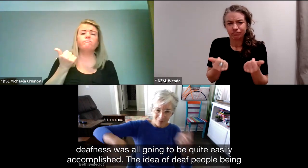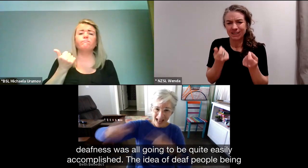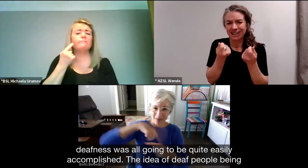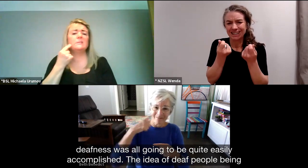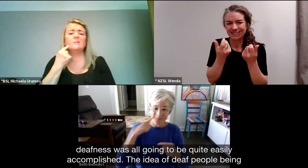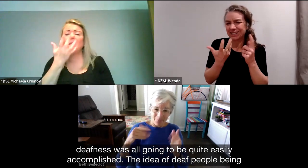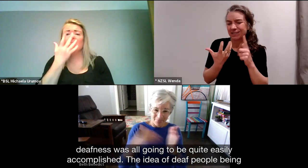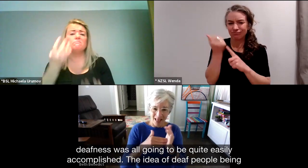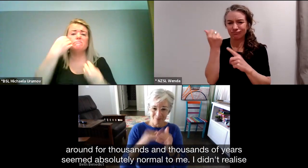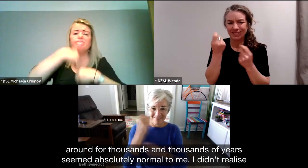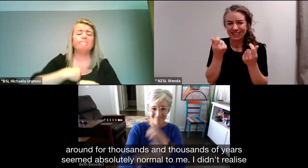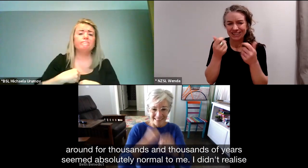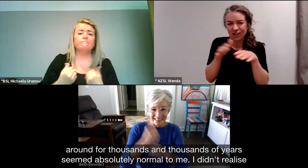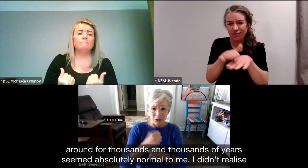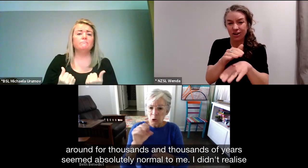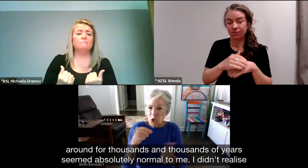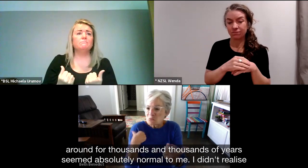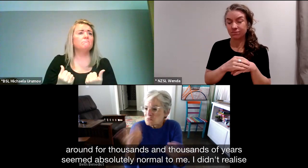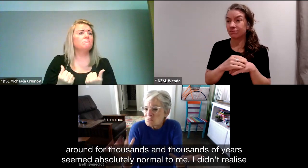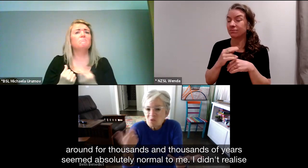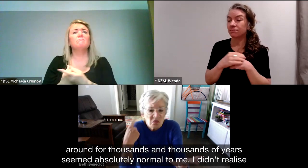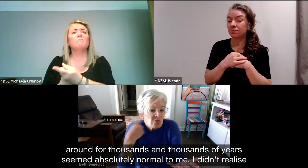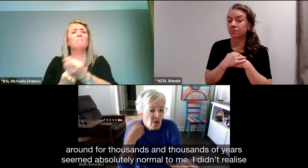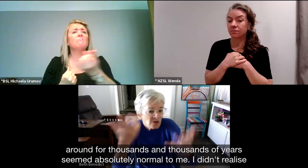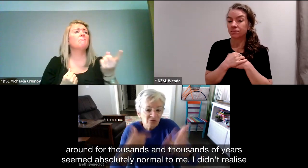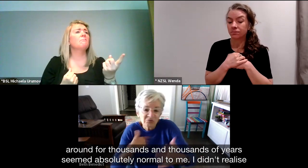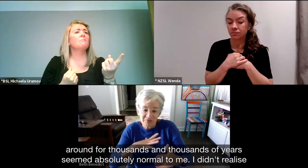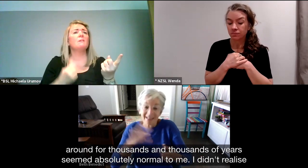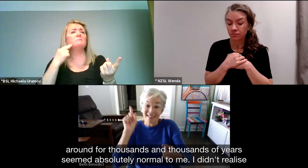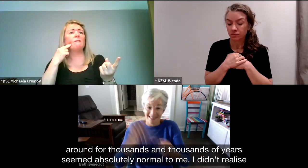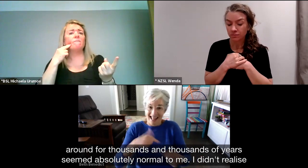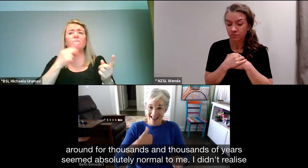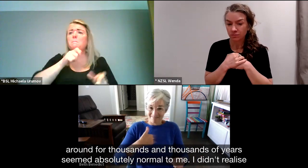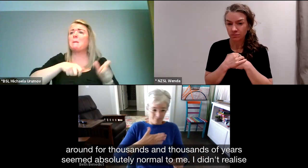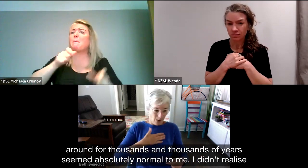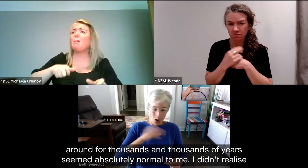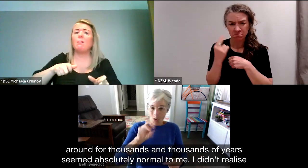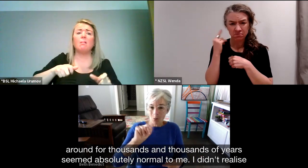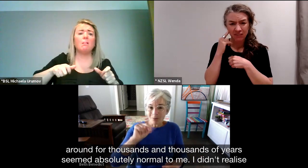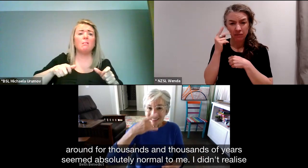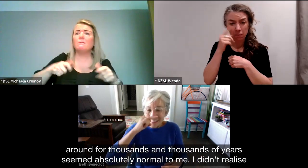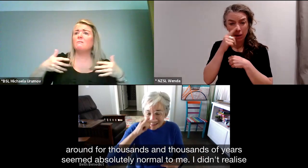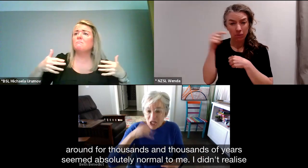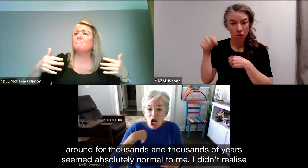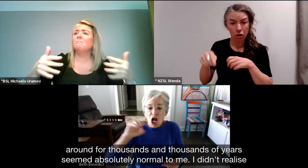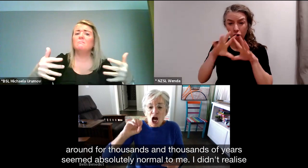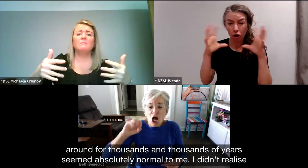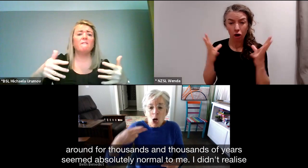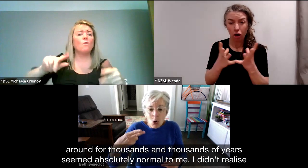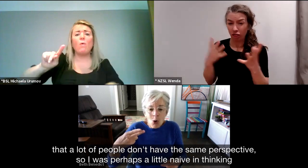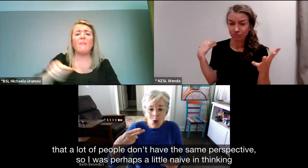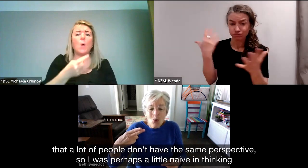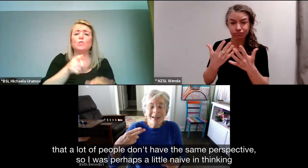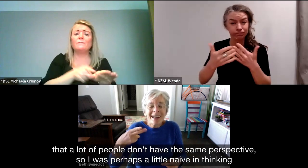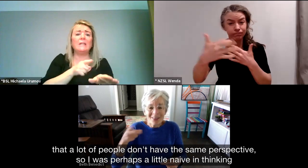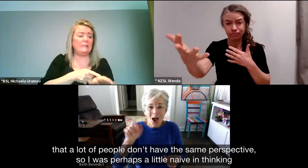The idea of deaf people being around for thousands and thousands of years seemed absolutely normal to me. I didn't realize